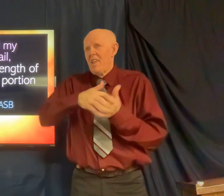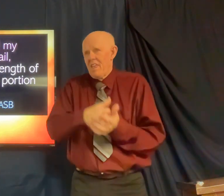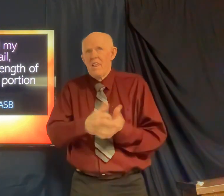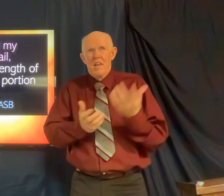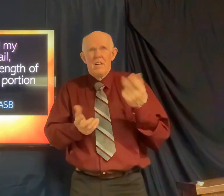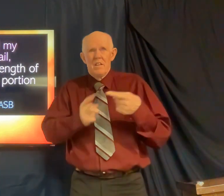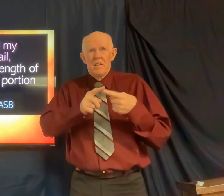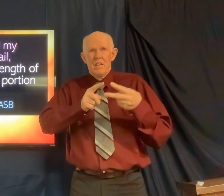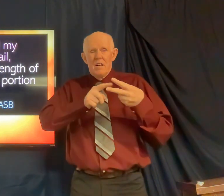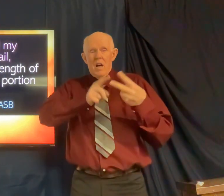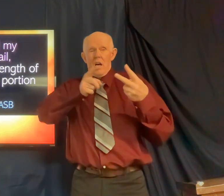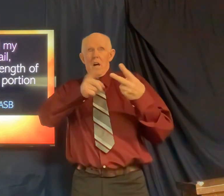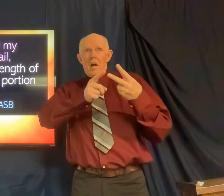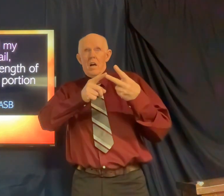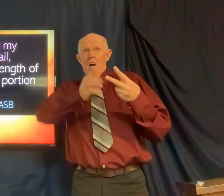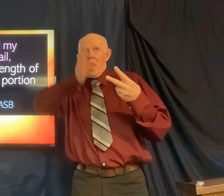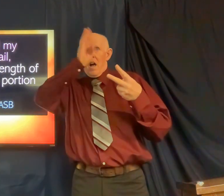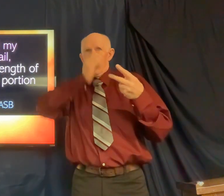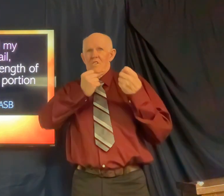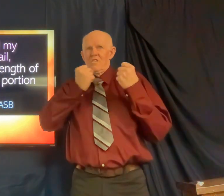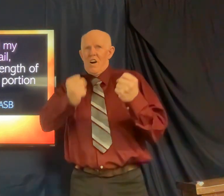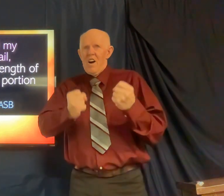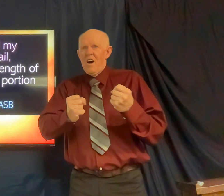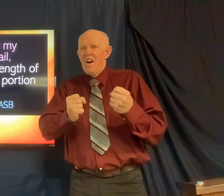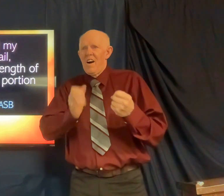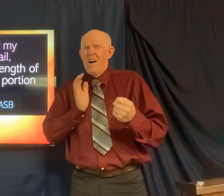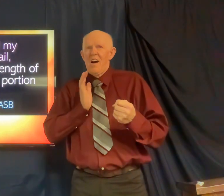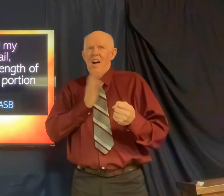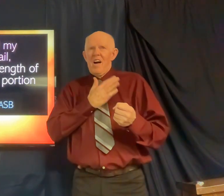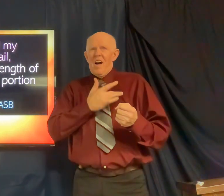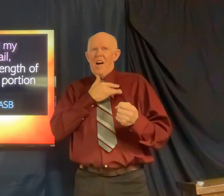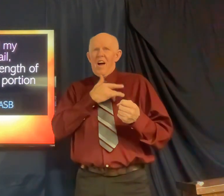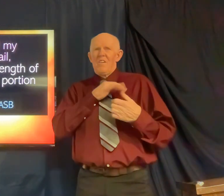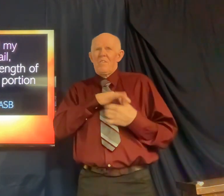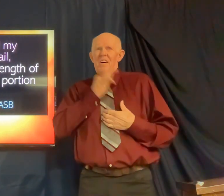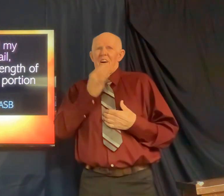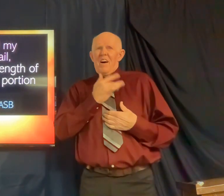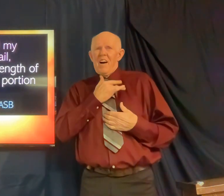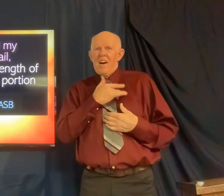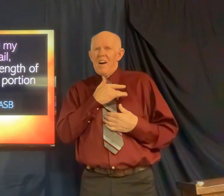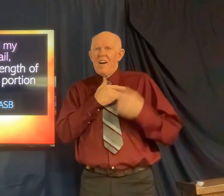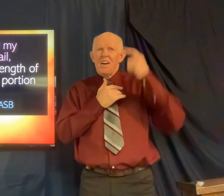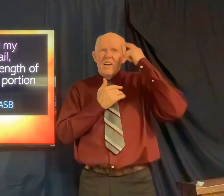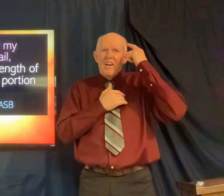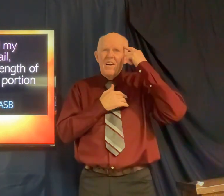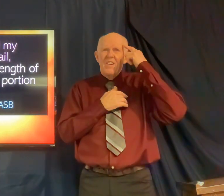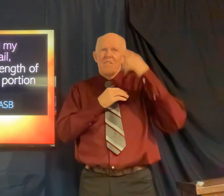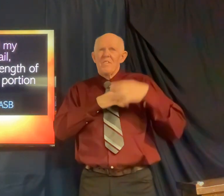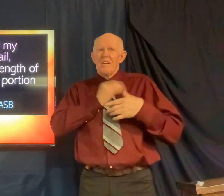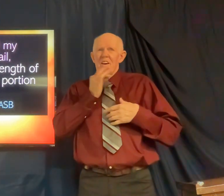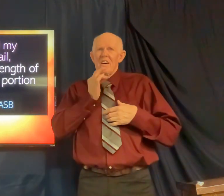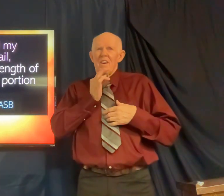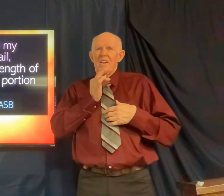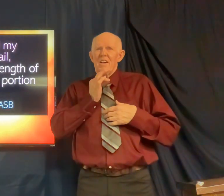Sometimes we can't fix things. But God is strong, and he has our soul. our